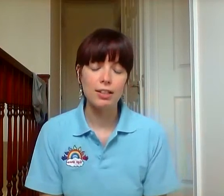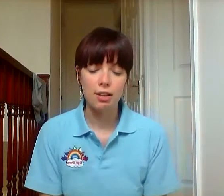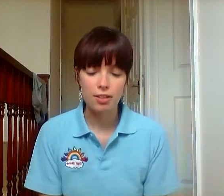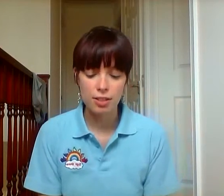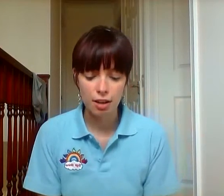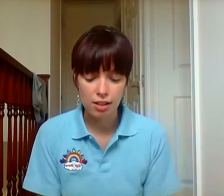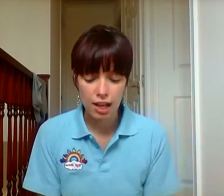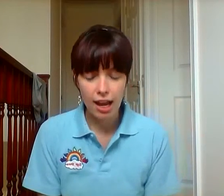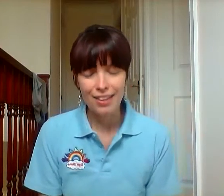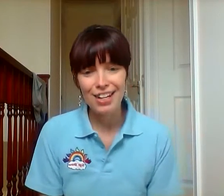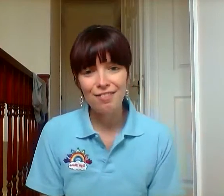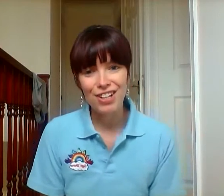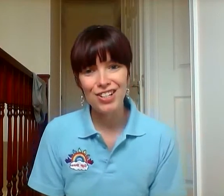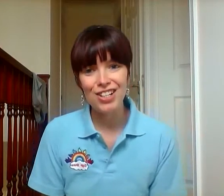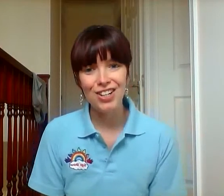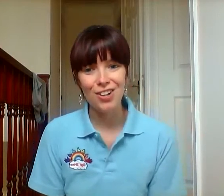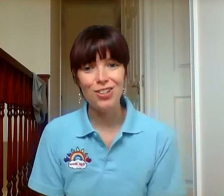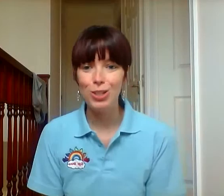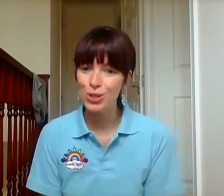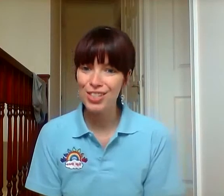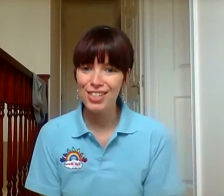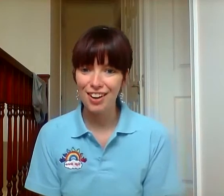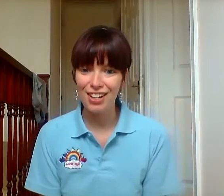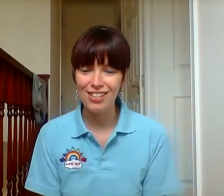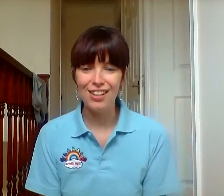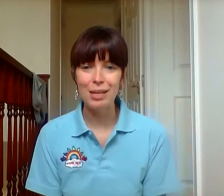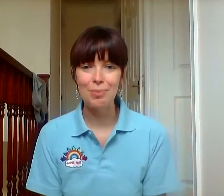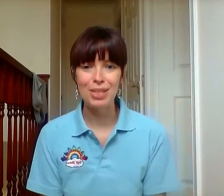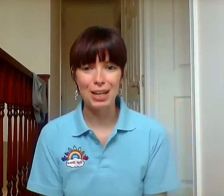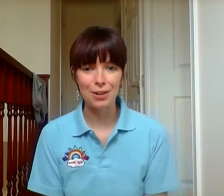recognise the signs, and then eventually start to use the signs themselves.